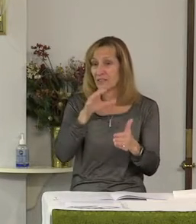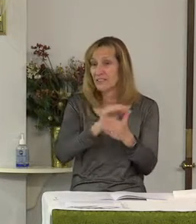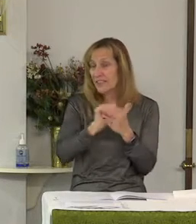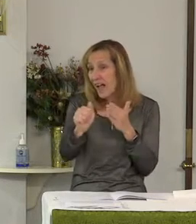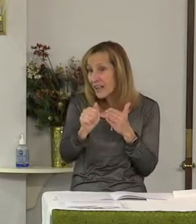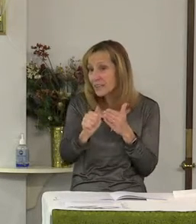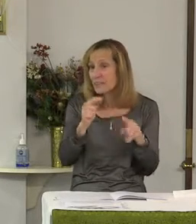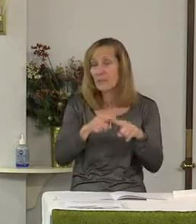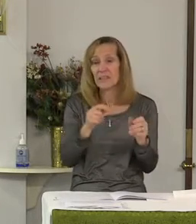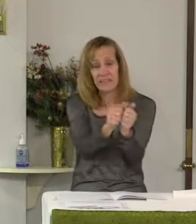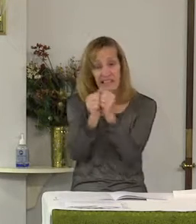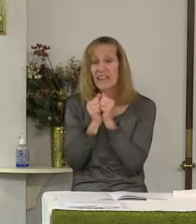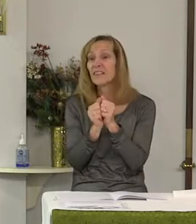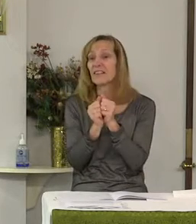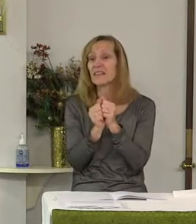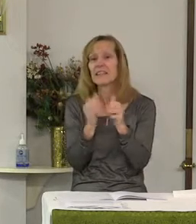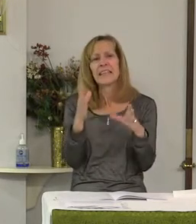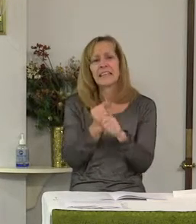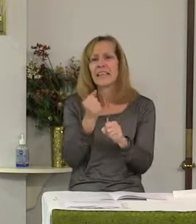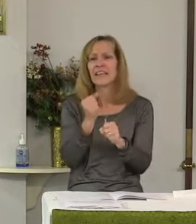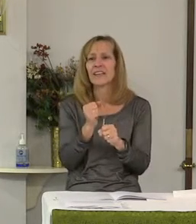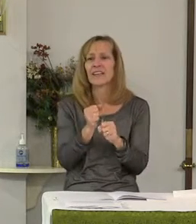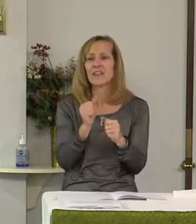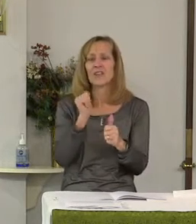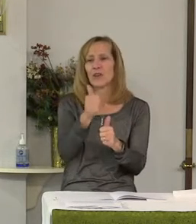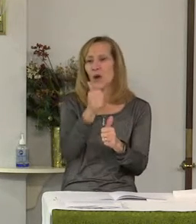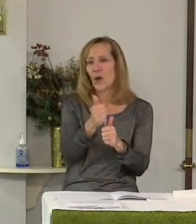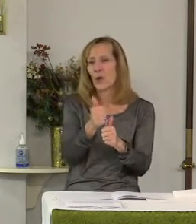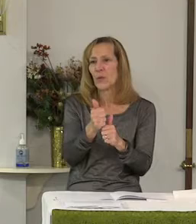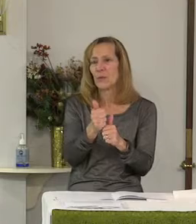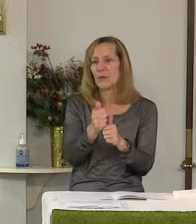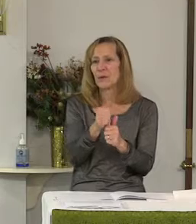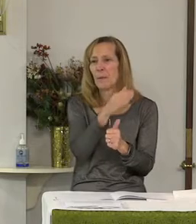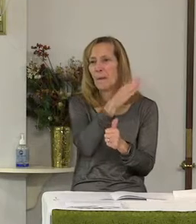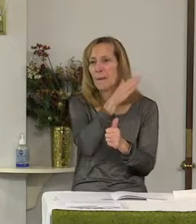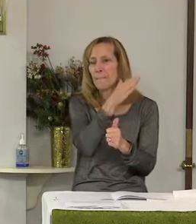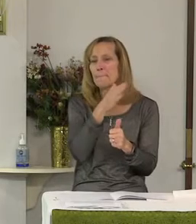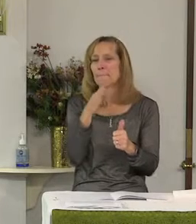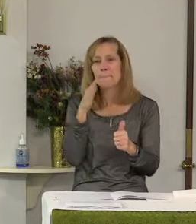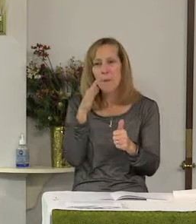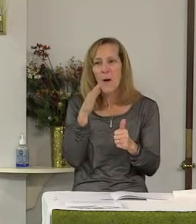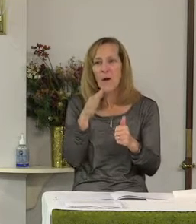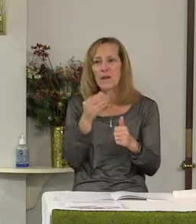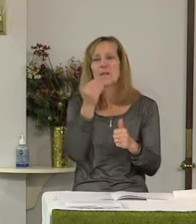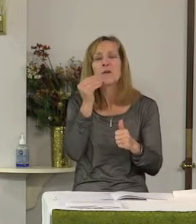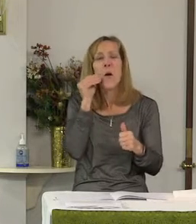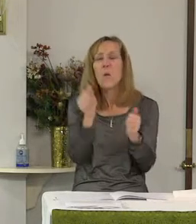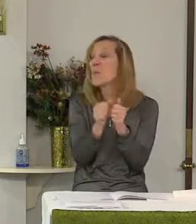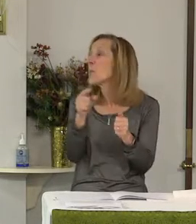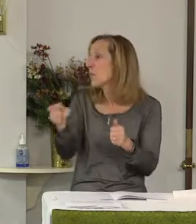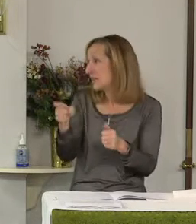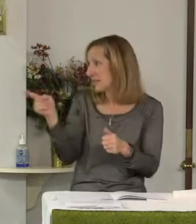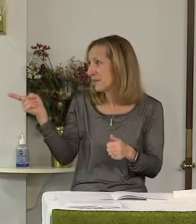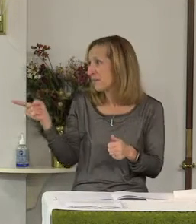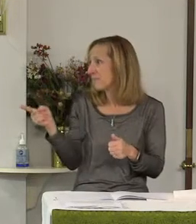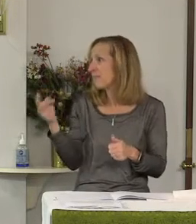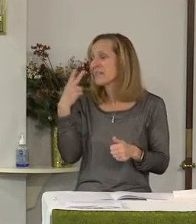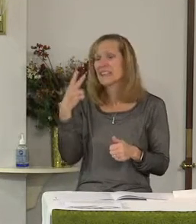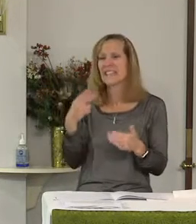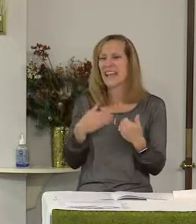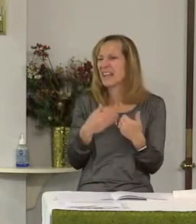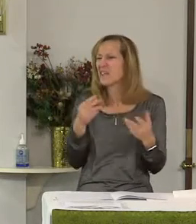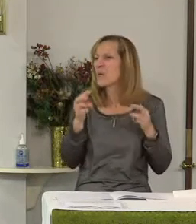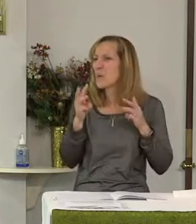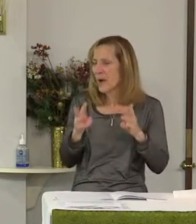it. So you could even take your very own God's Global Barnyard barn home with you and see how there